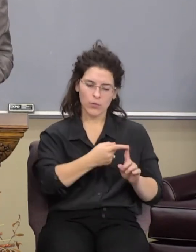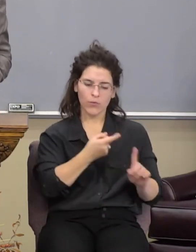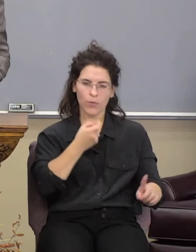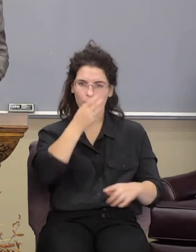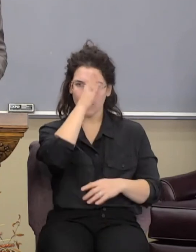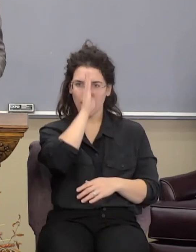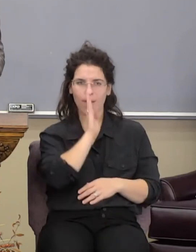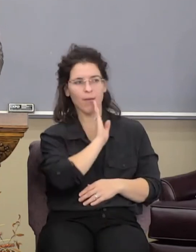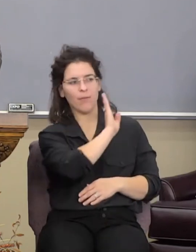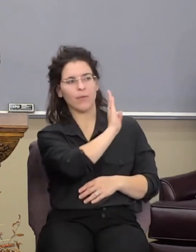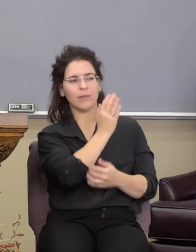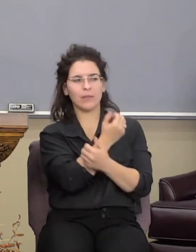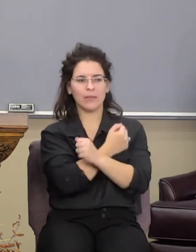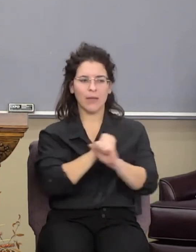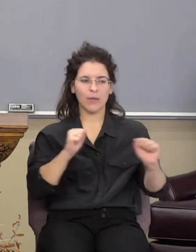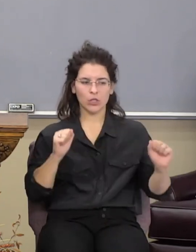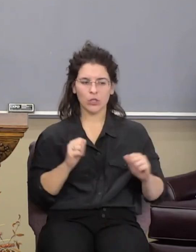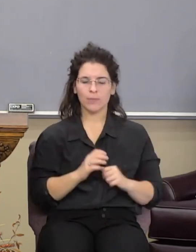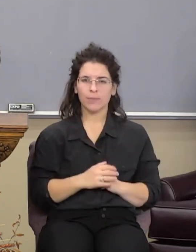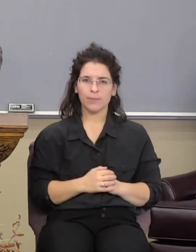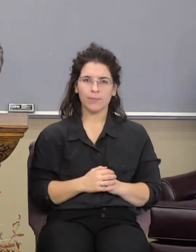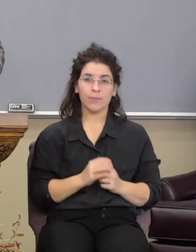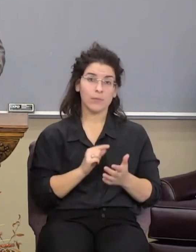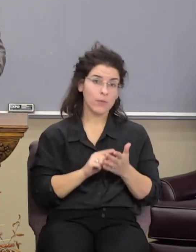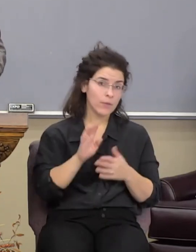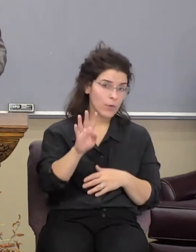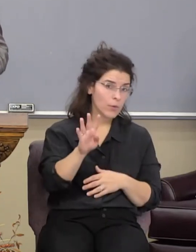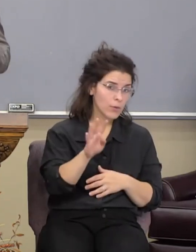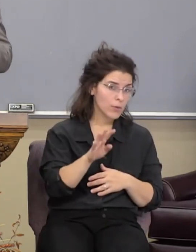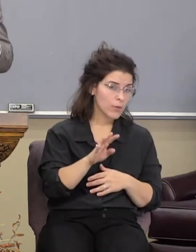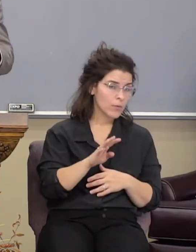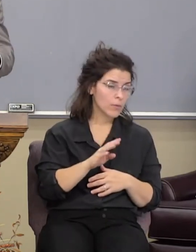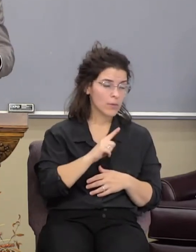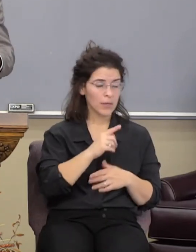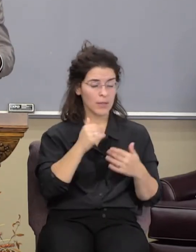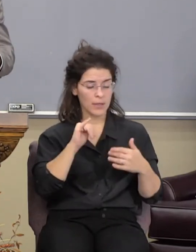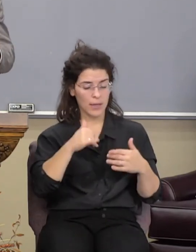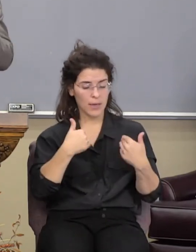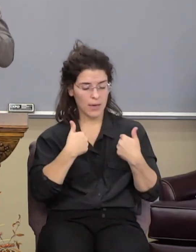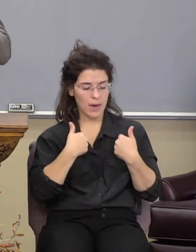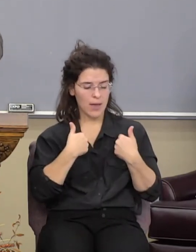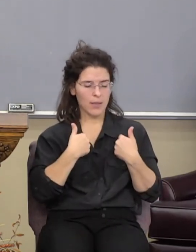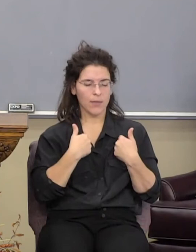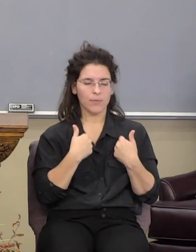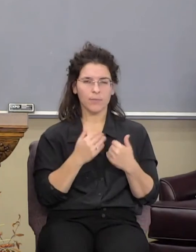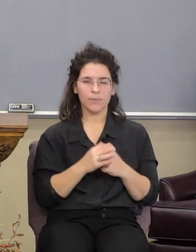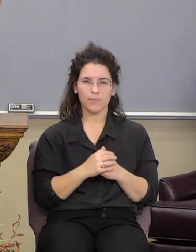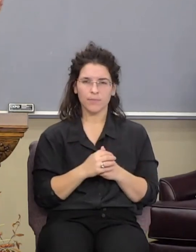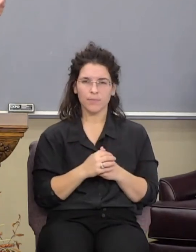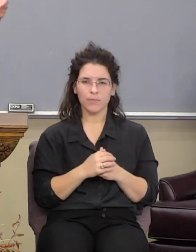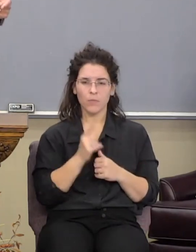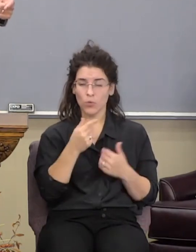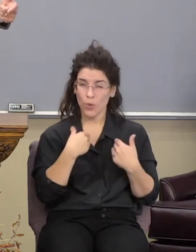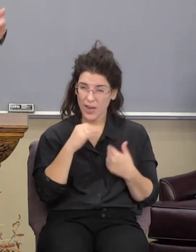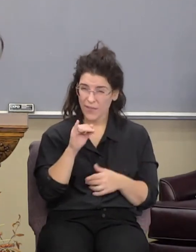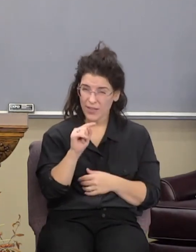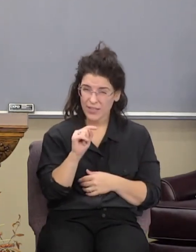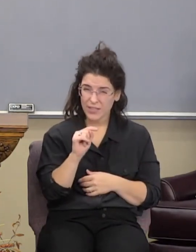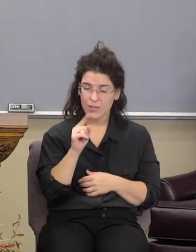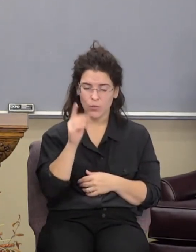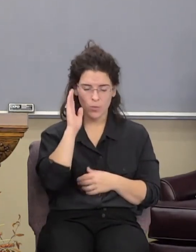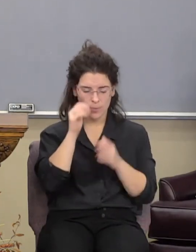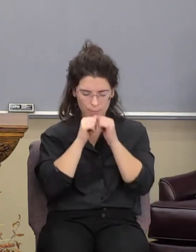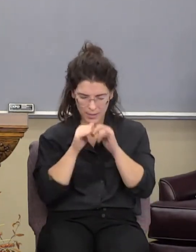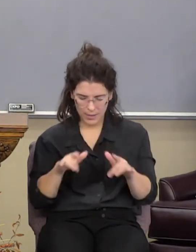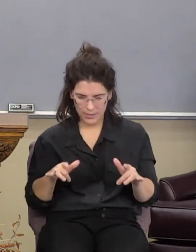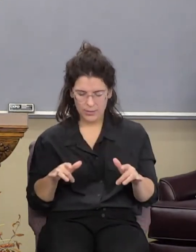of his salvation. Verse 4, he that hath. I just want, you have it, you'll be